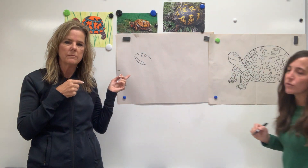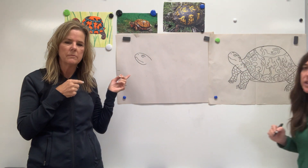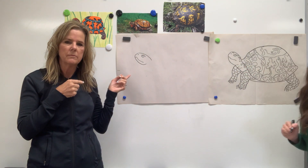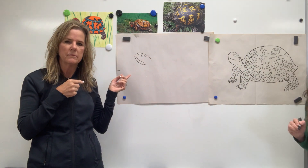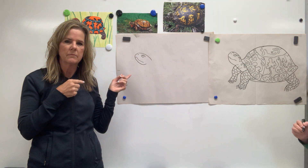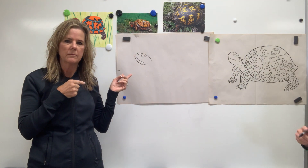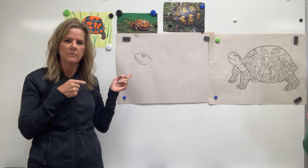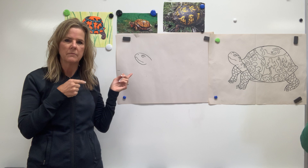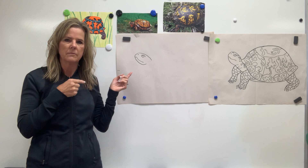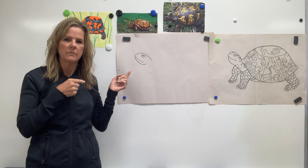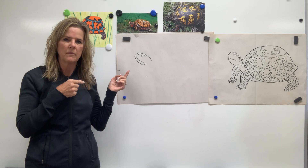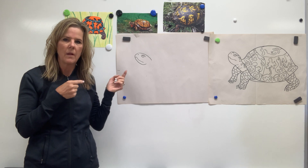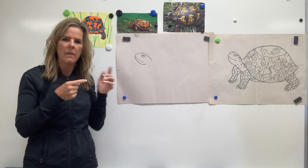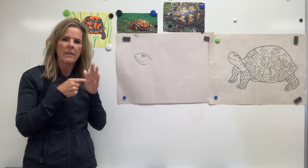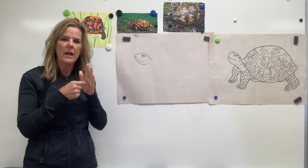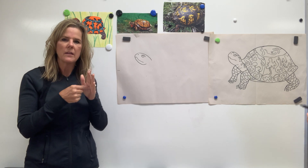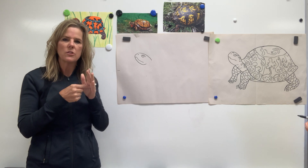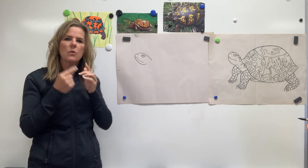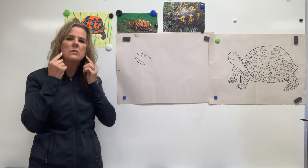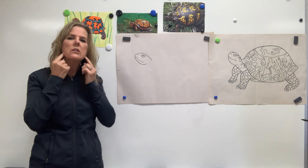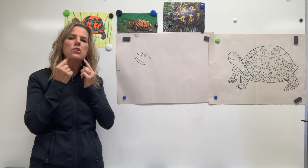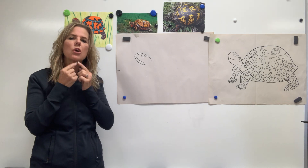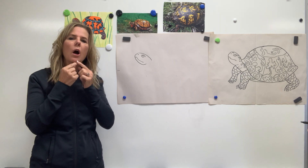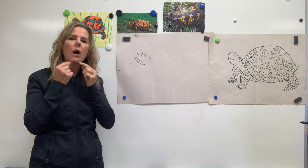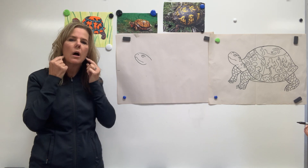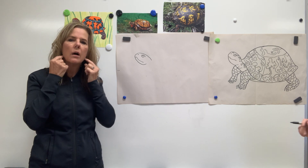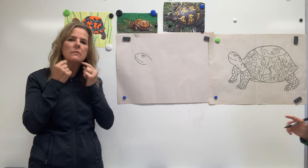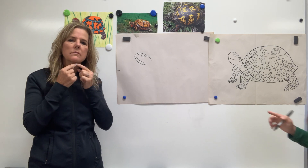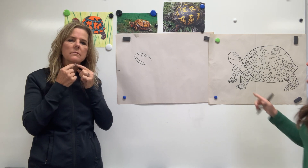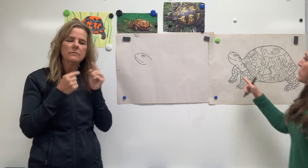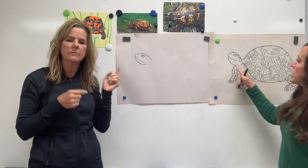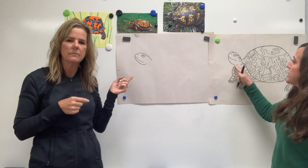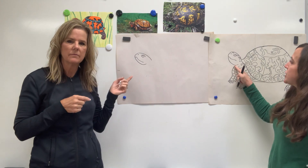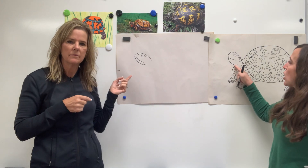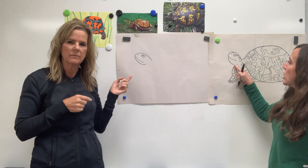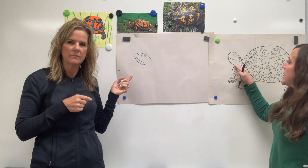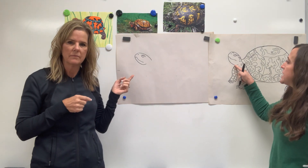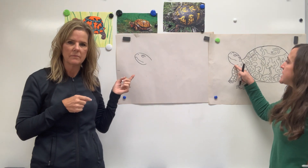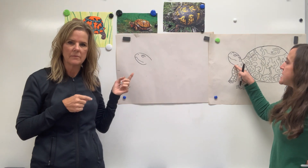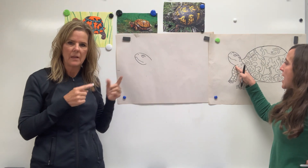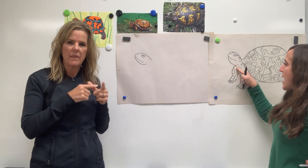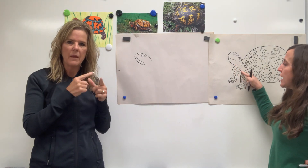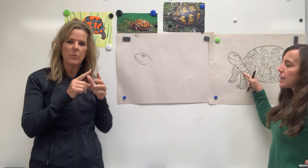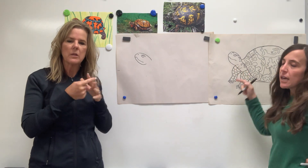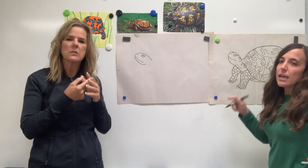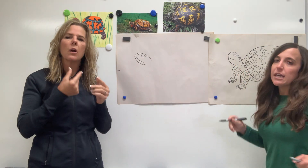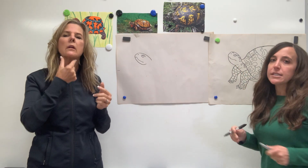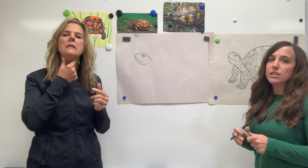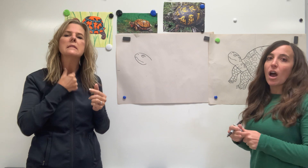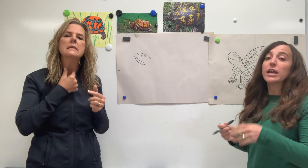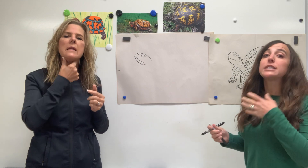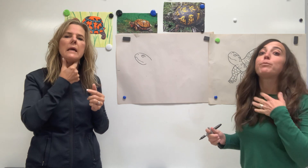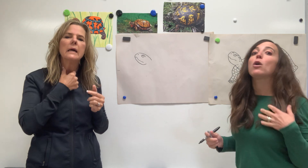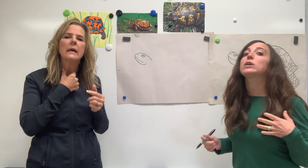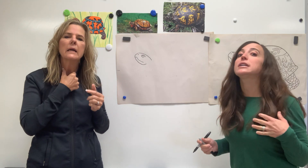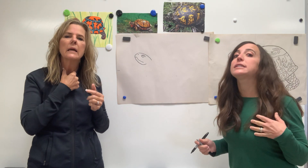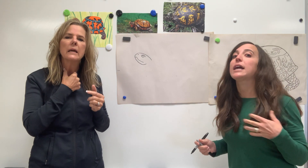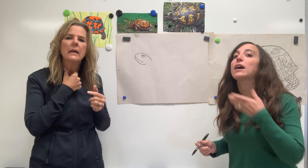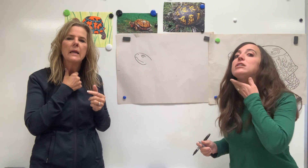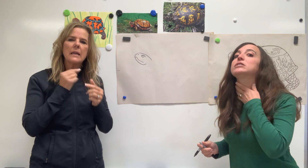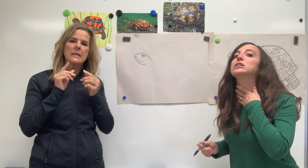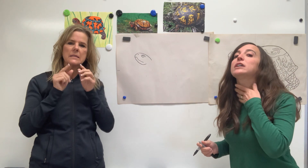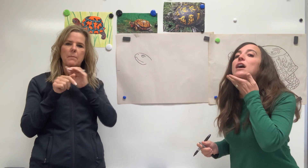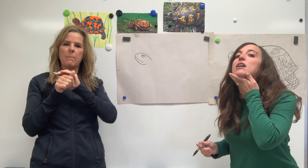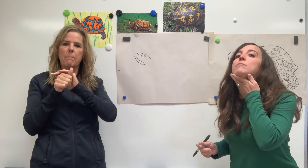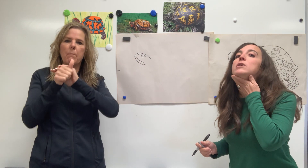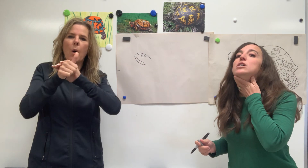sort of curve it in like that to show his jaw. Then we're gonna start his neck. He's poking his